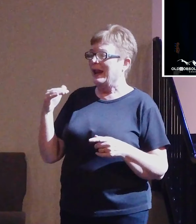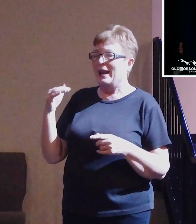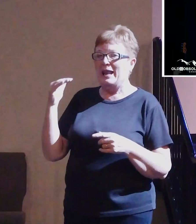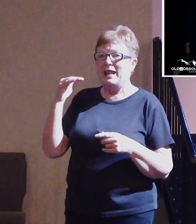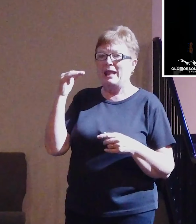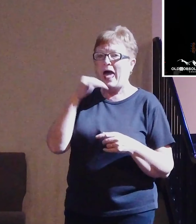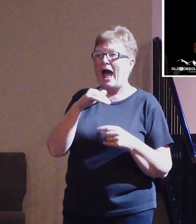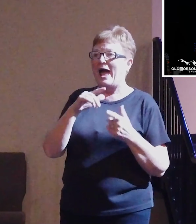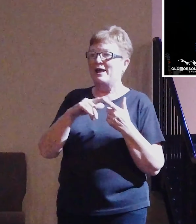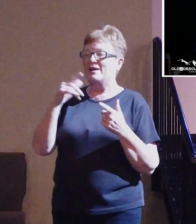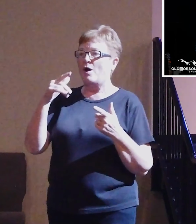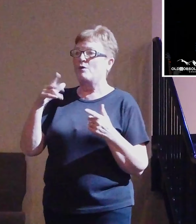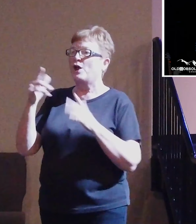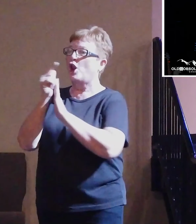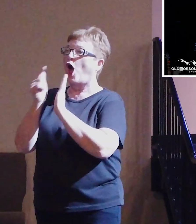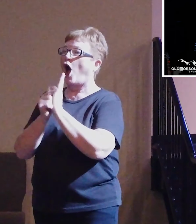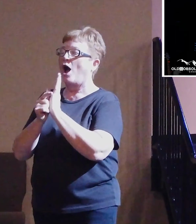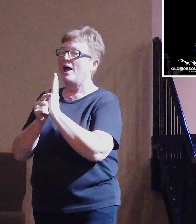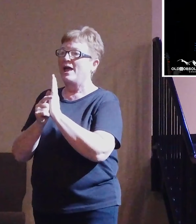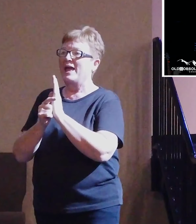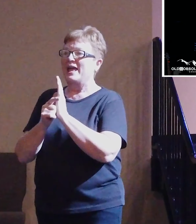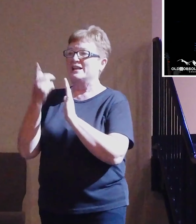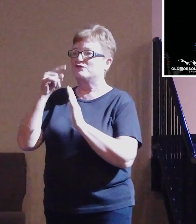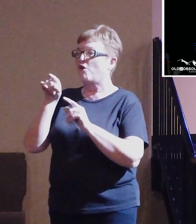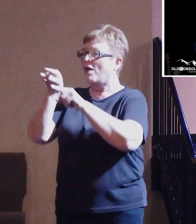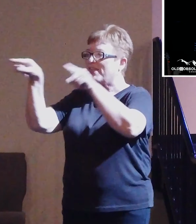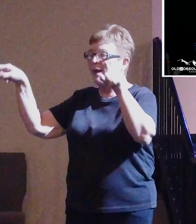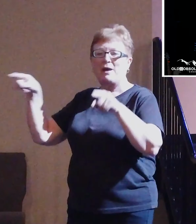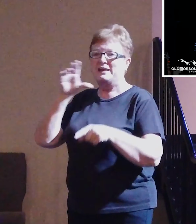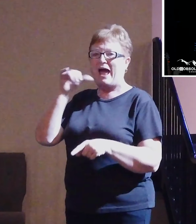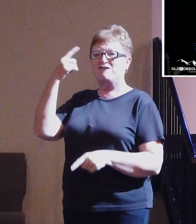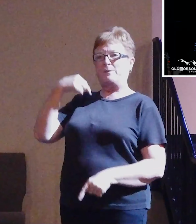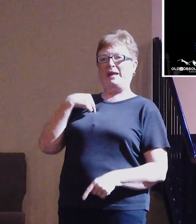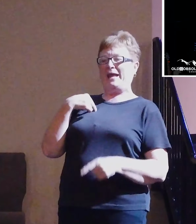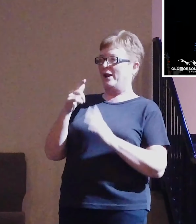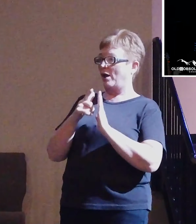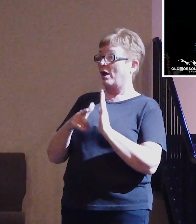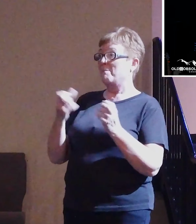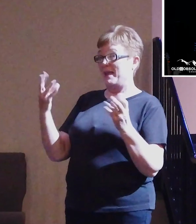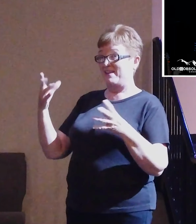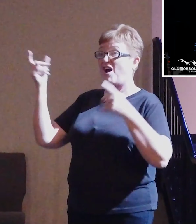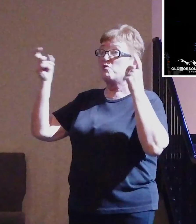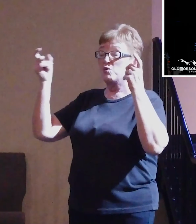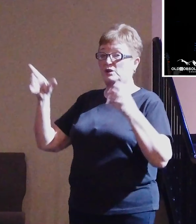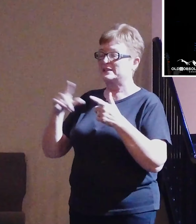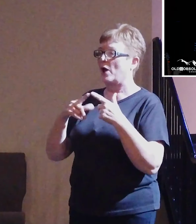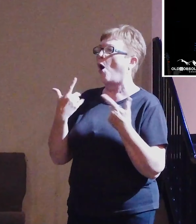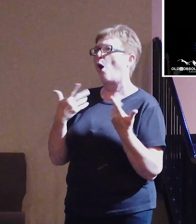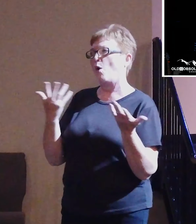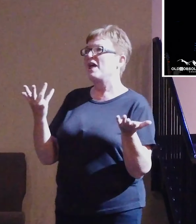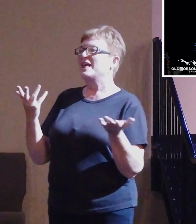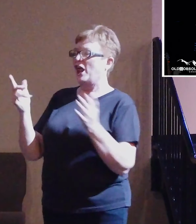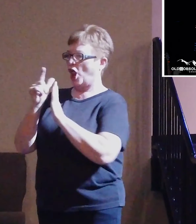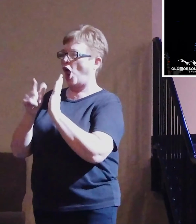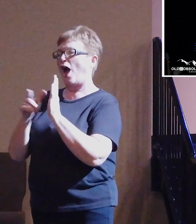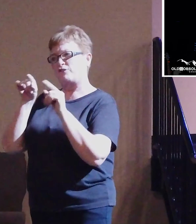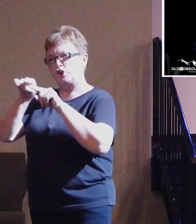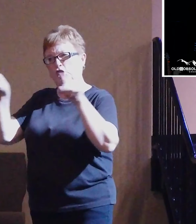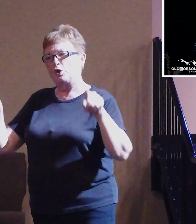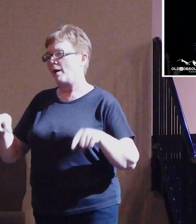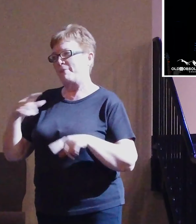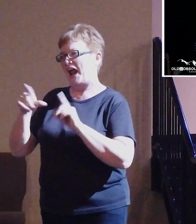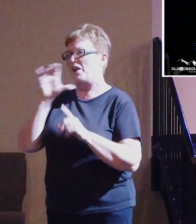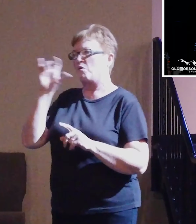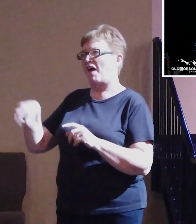thee, but not for me. Many of our rulers are acting this way. Well, these are the laws for you.